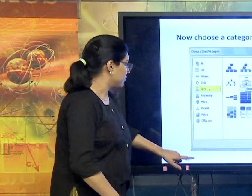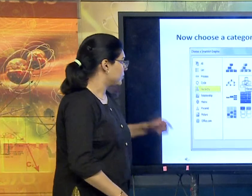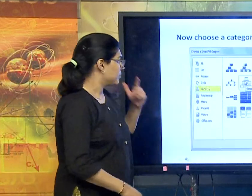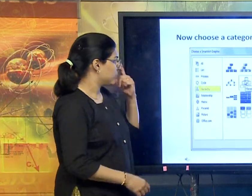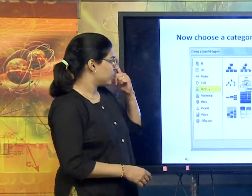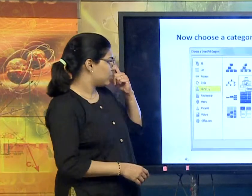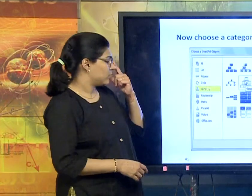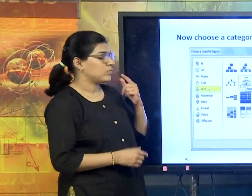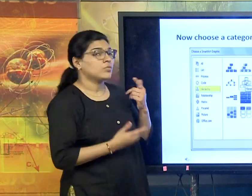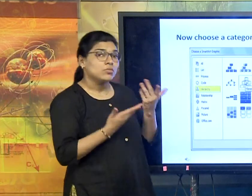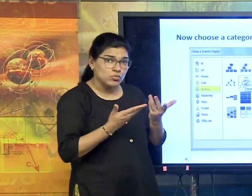further.